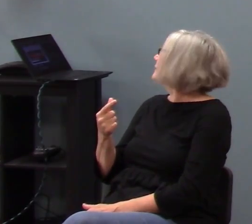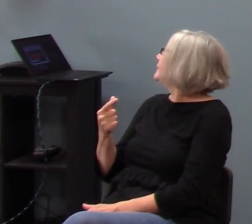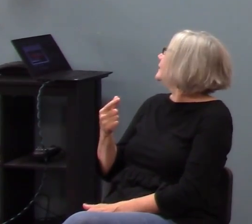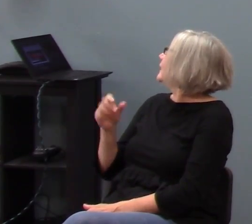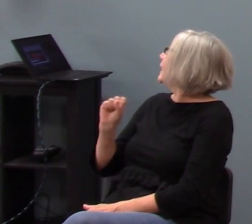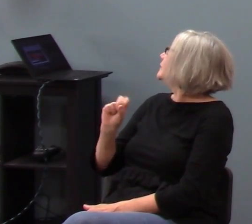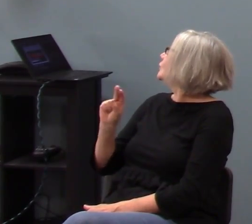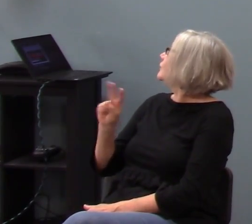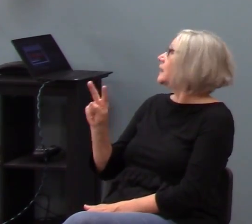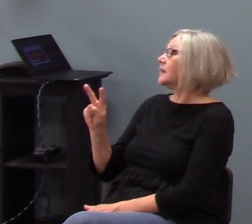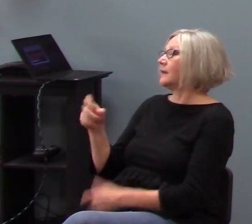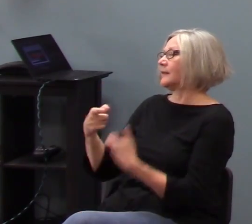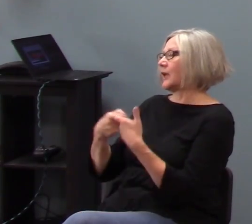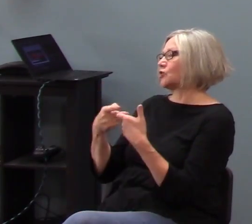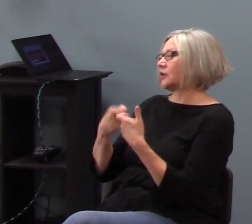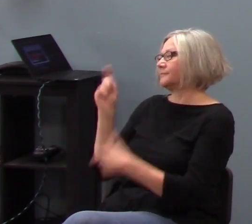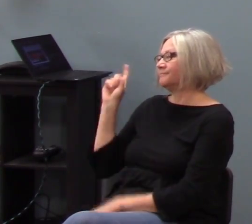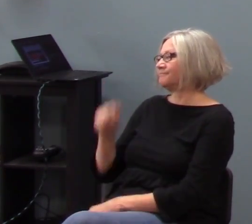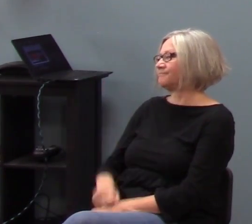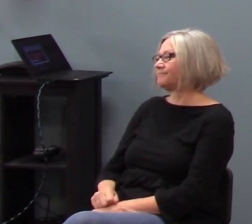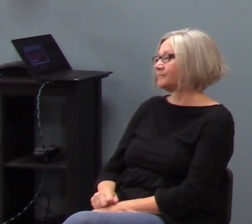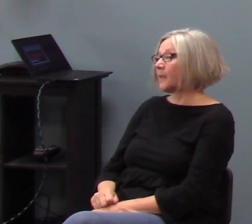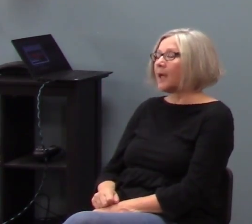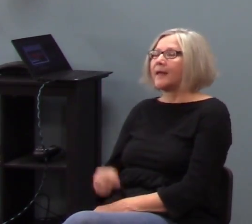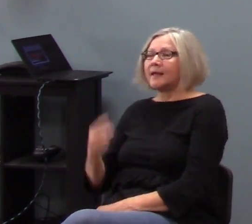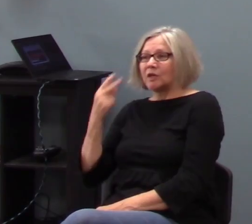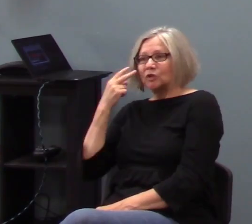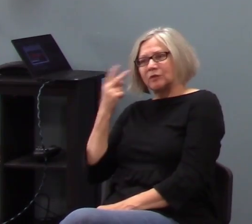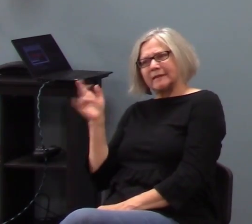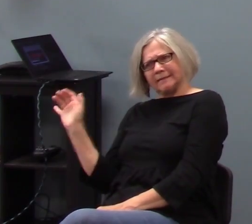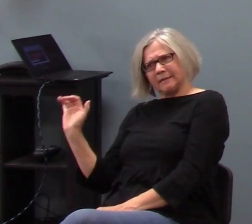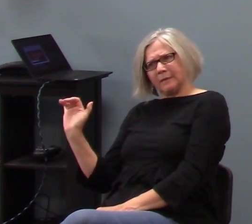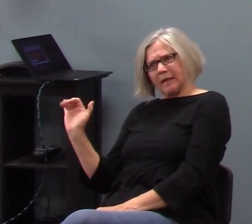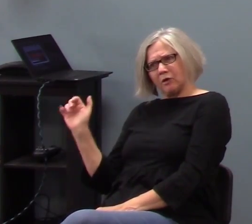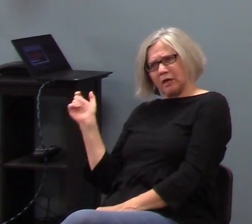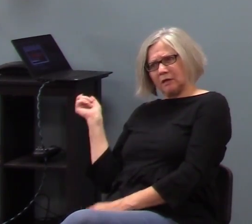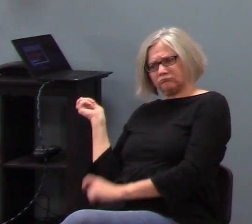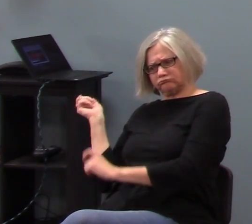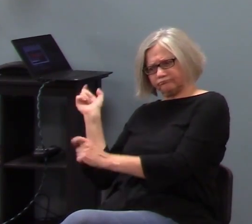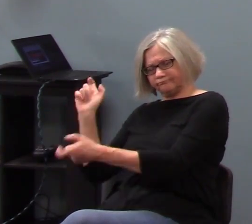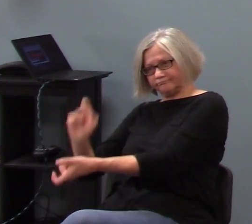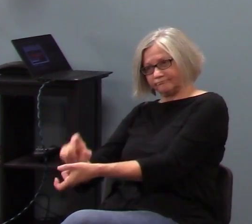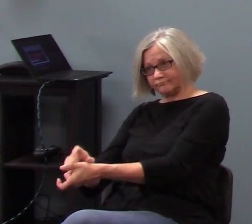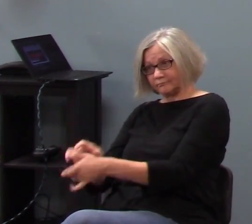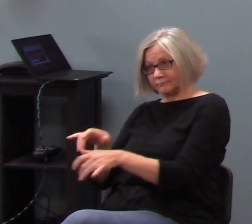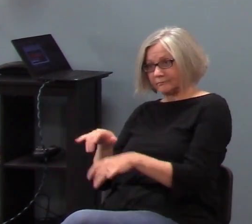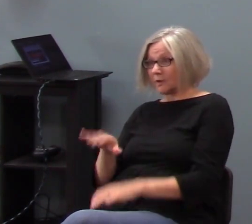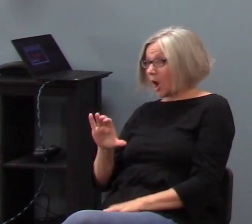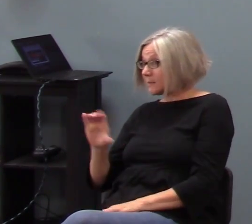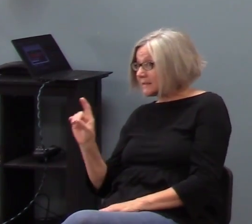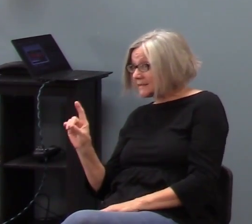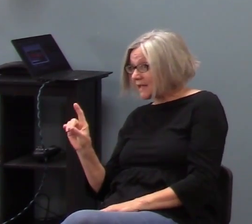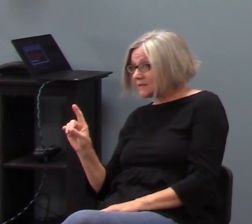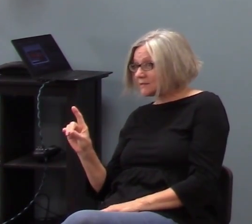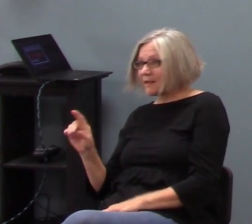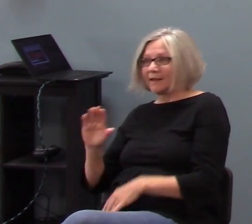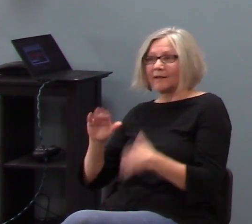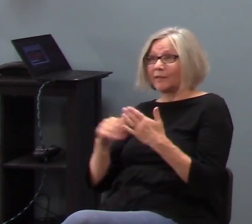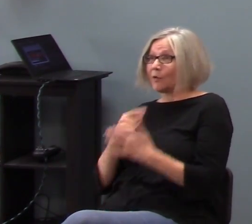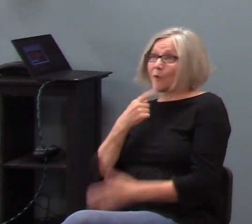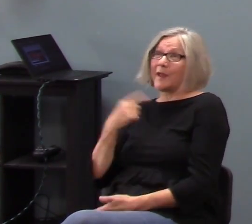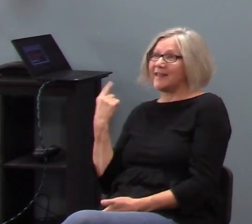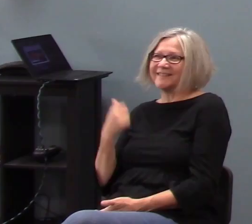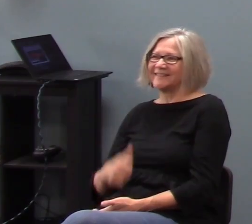one. Okay, do you see a similarity between any of those things? Was there a common descent?